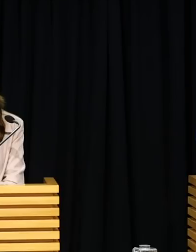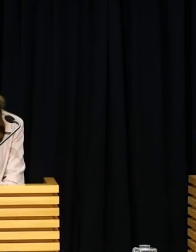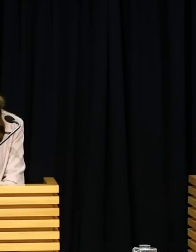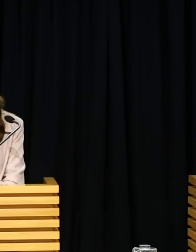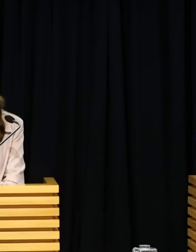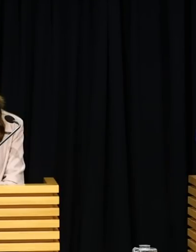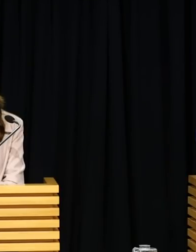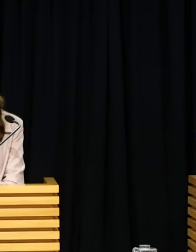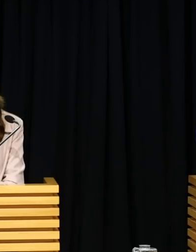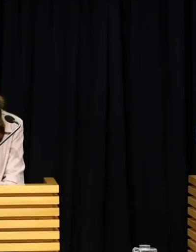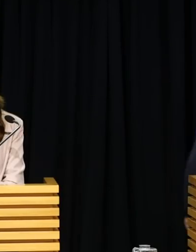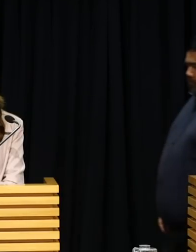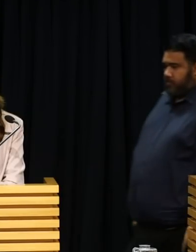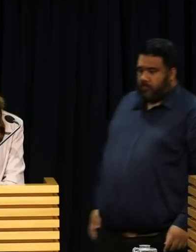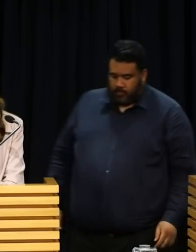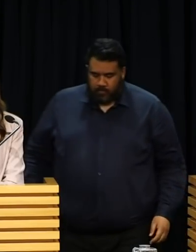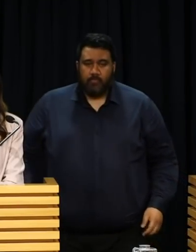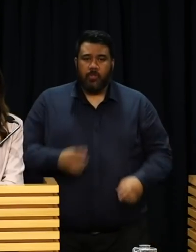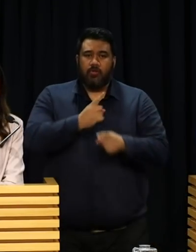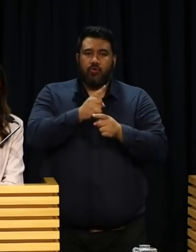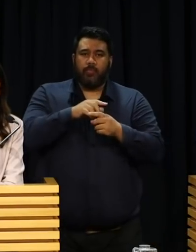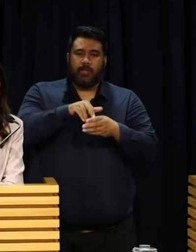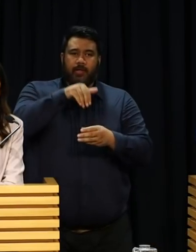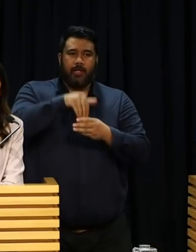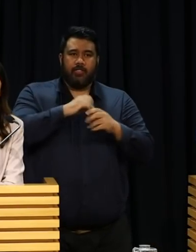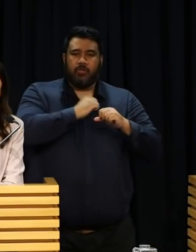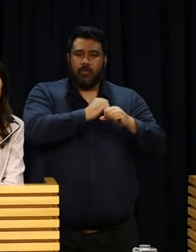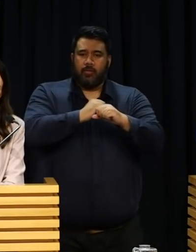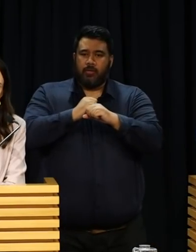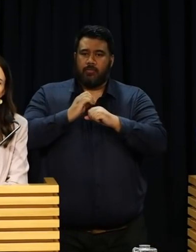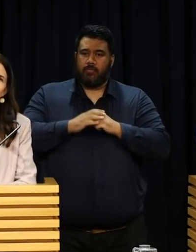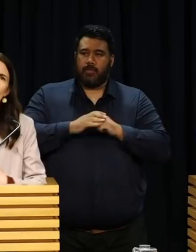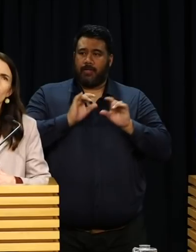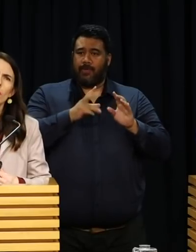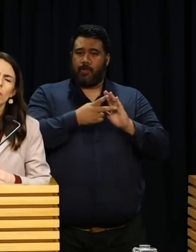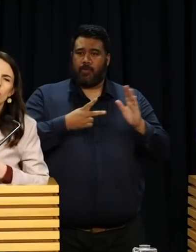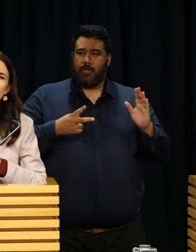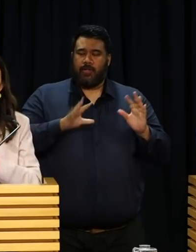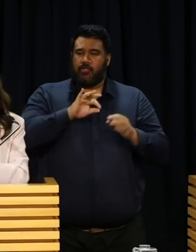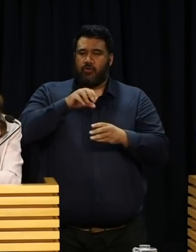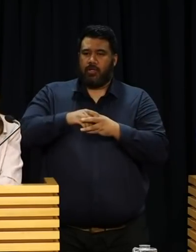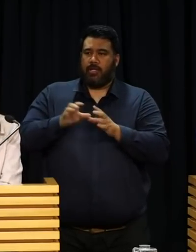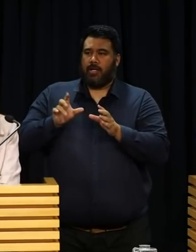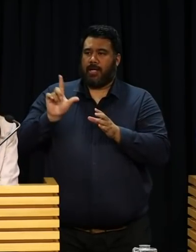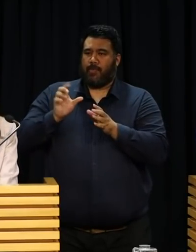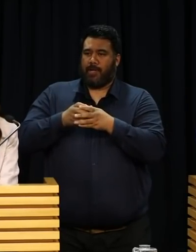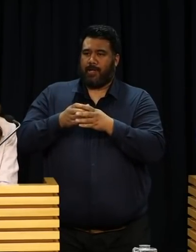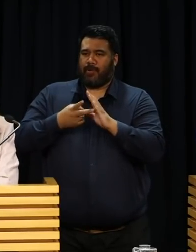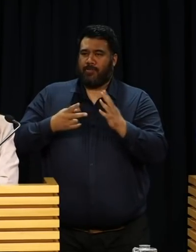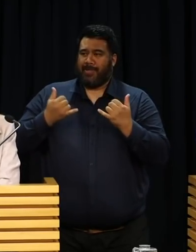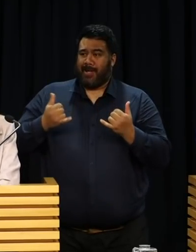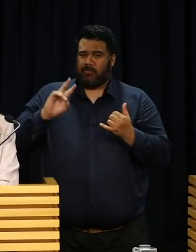saying on the election campaign that the feedback policy was no longer Labor Party policy, and then on Sunday releasing a feedback policy? Look, my